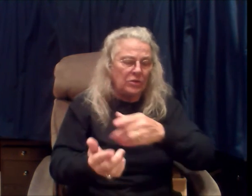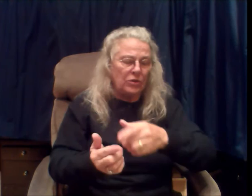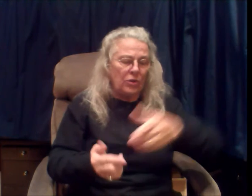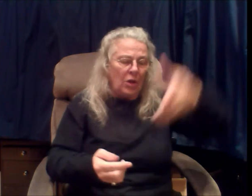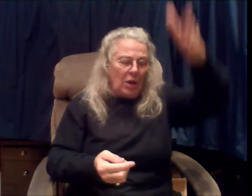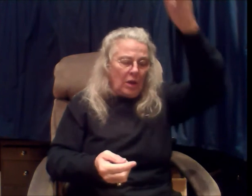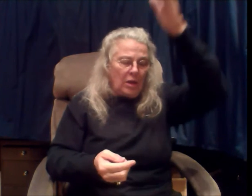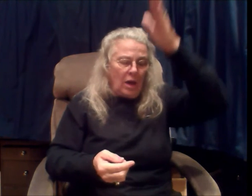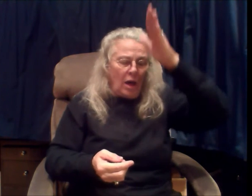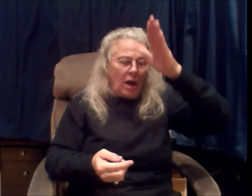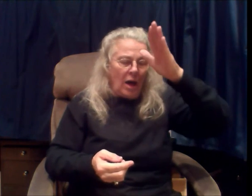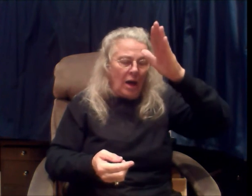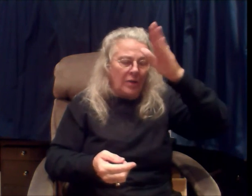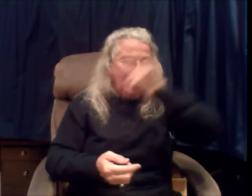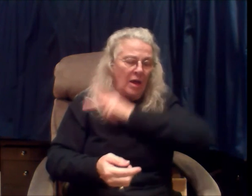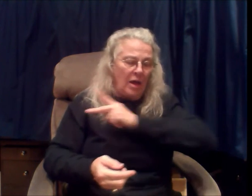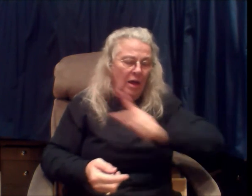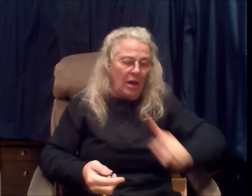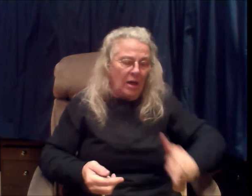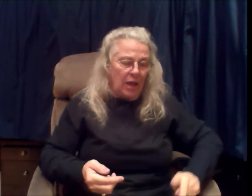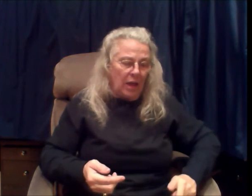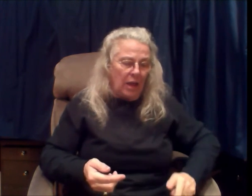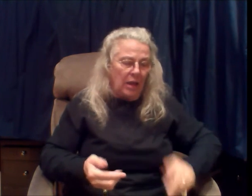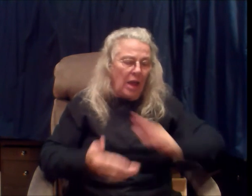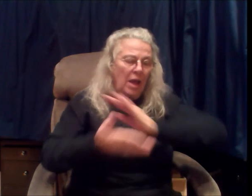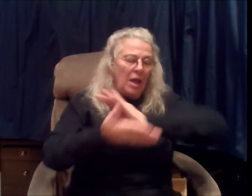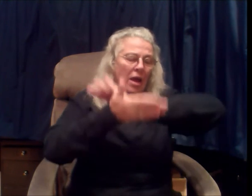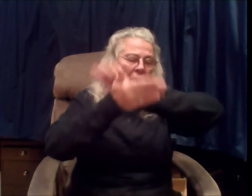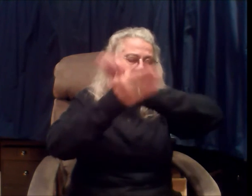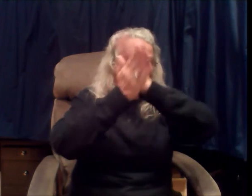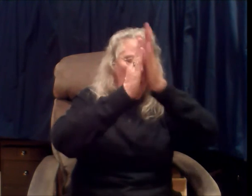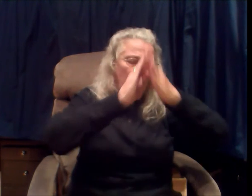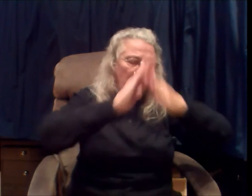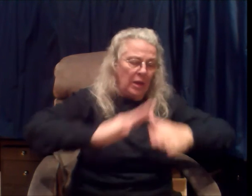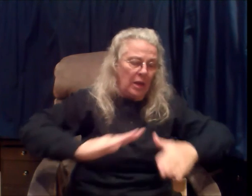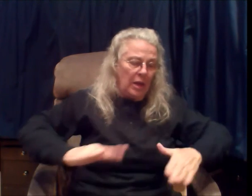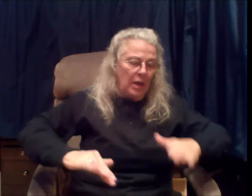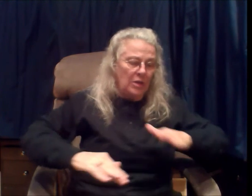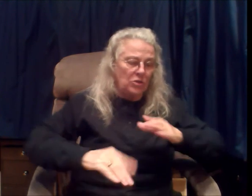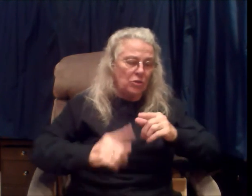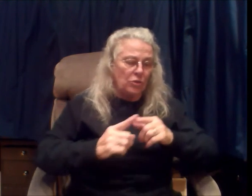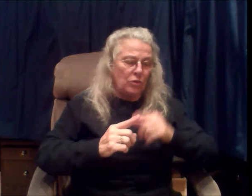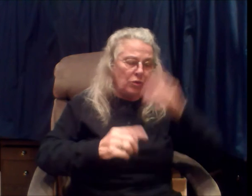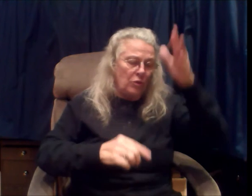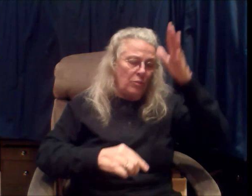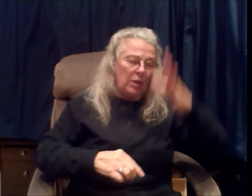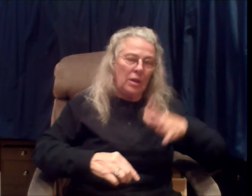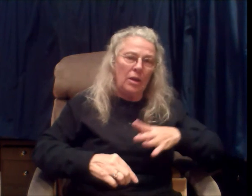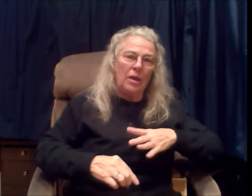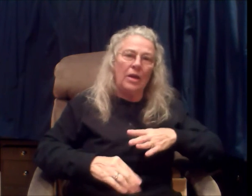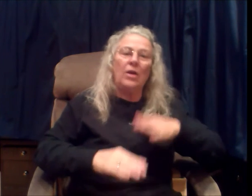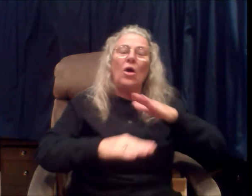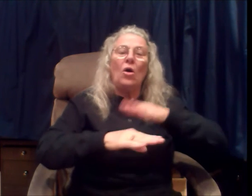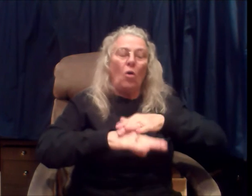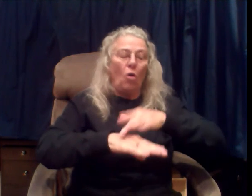to God the King, and peace to men